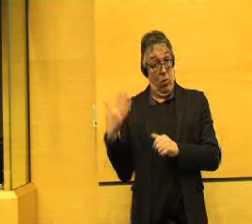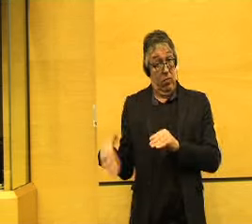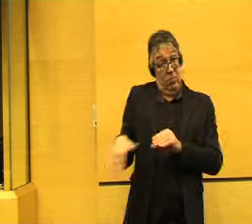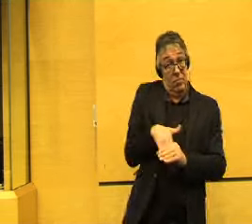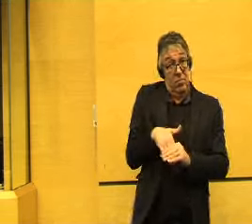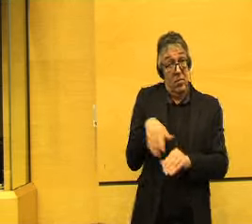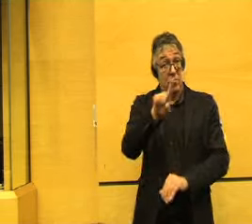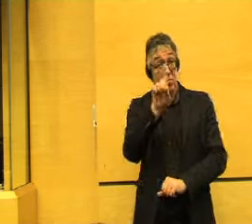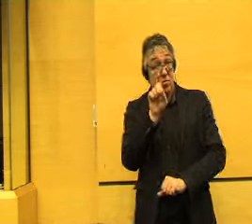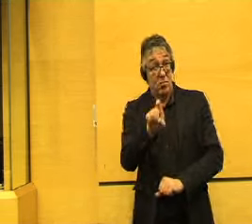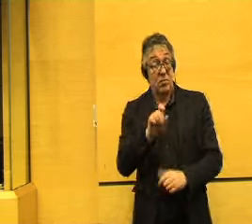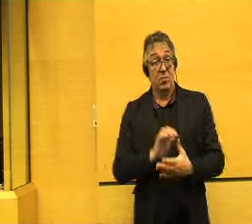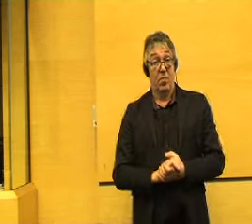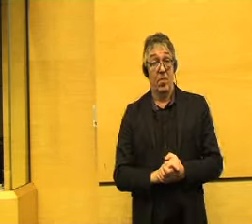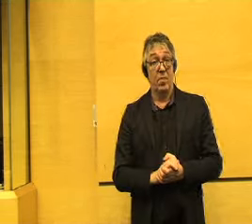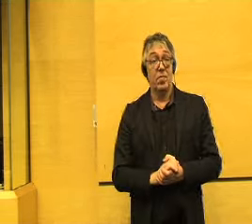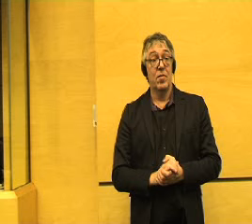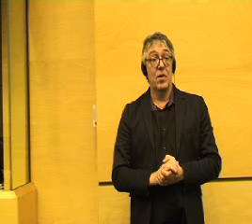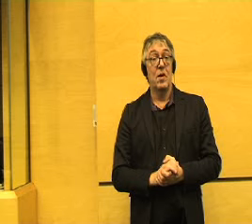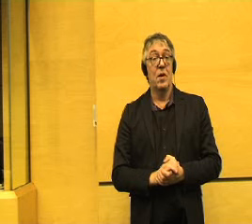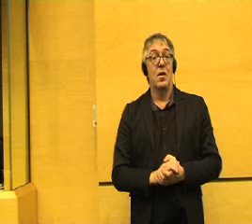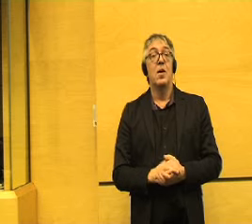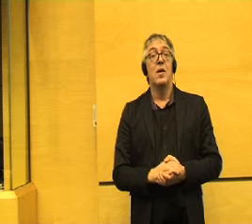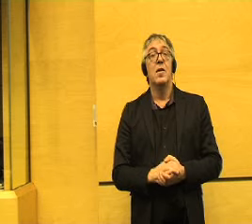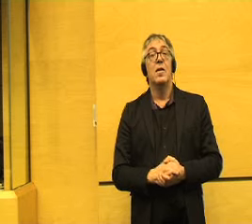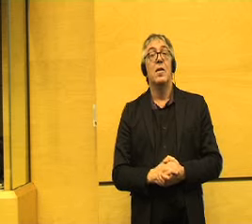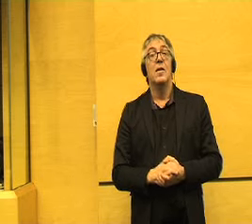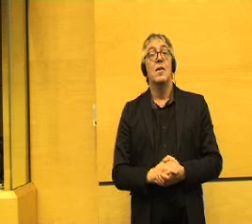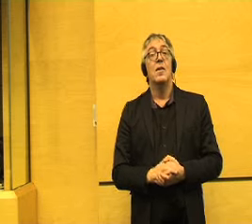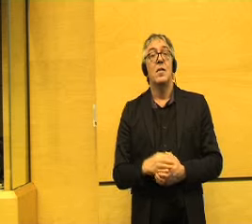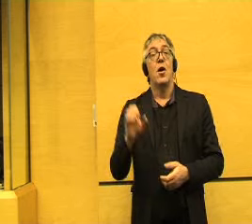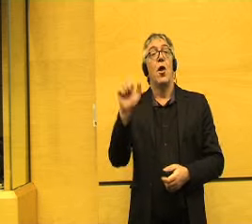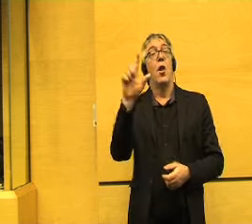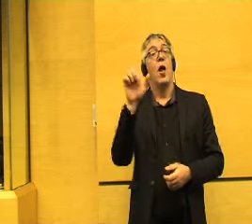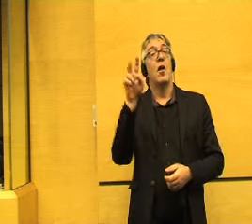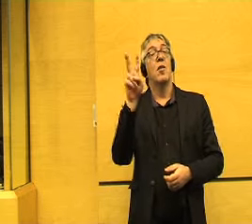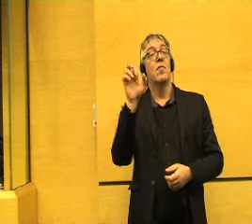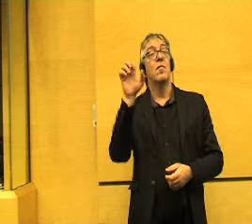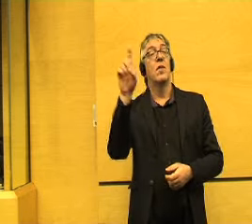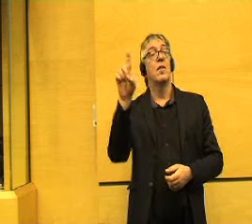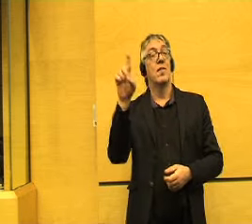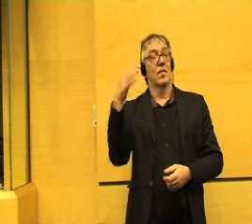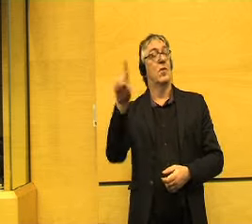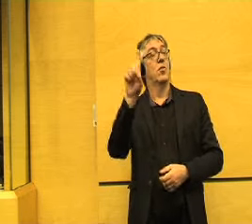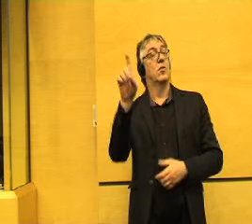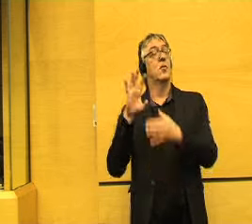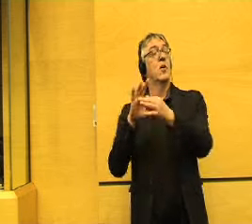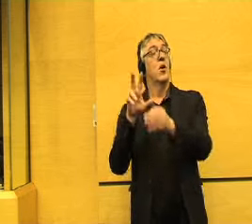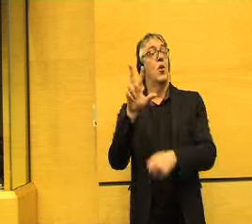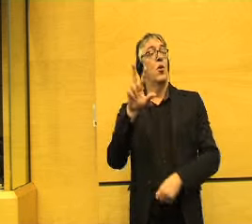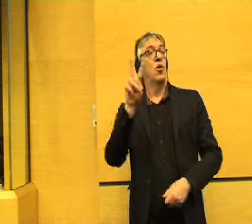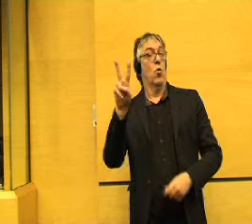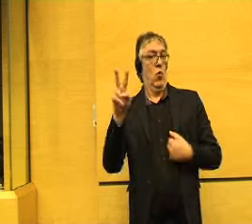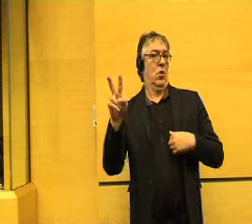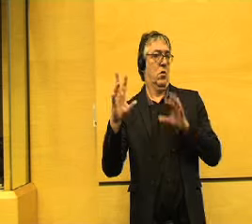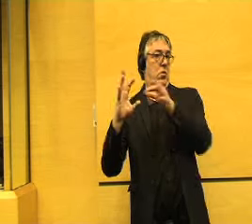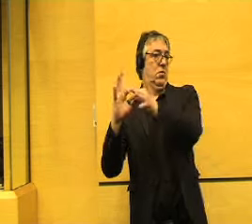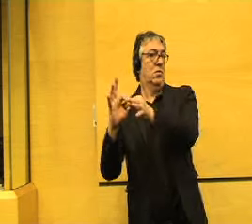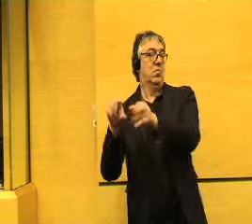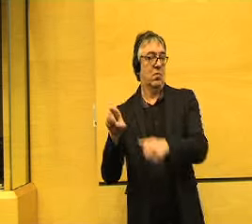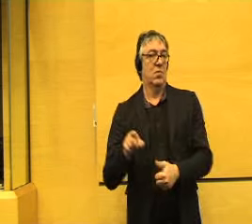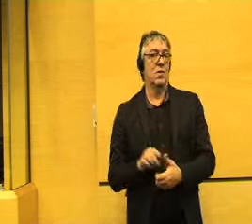32, building on the question asked by my colleague Mr. Stig Langford, I'd like to know what steps have been taken